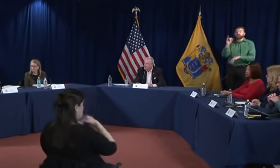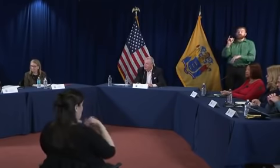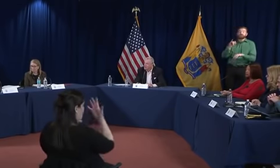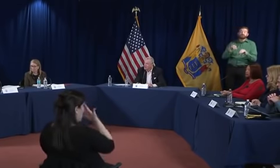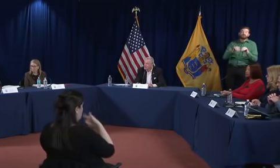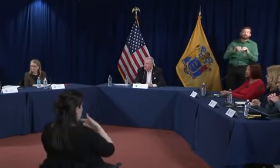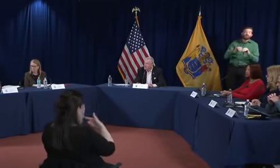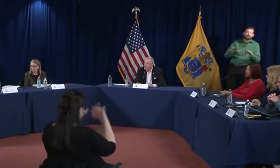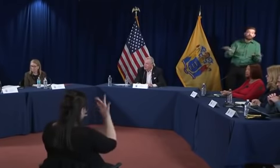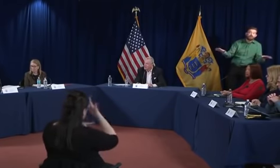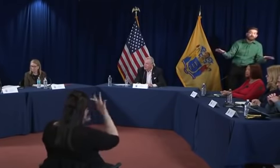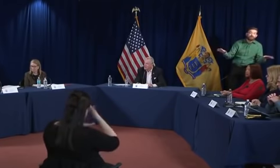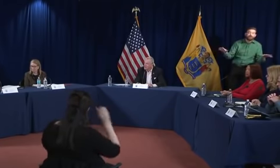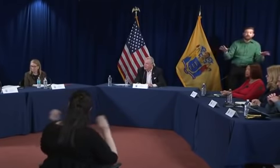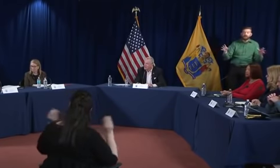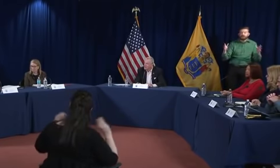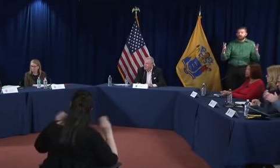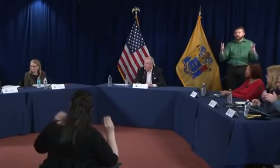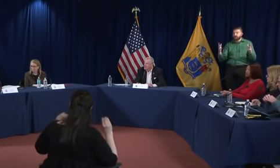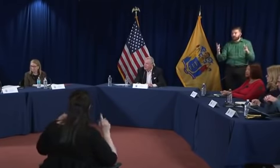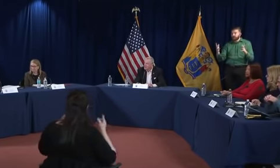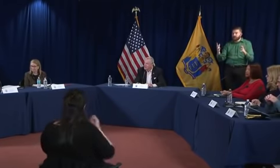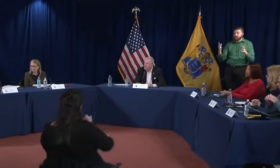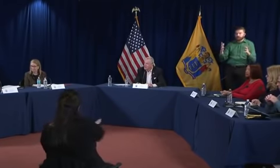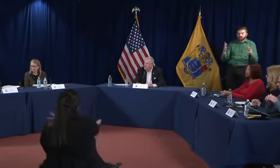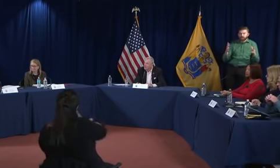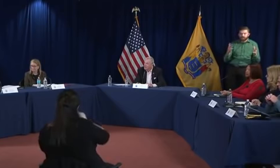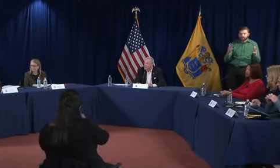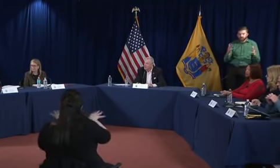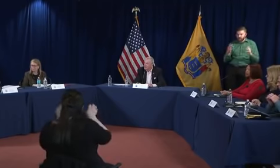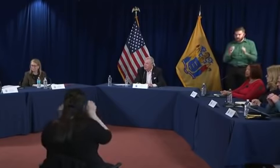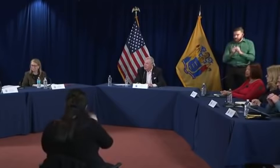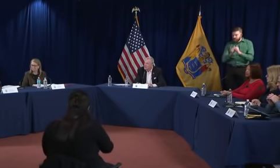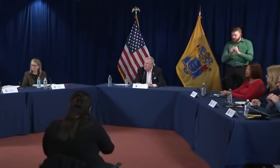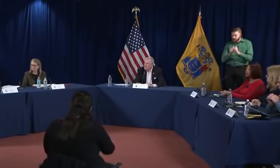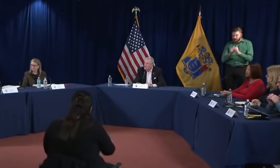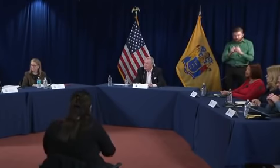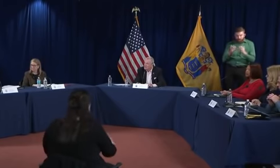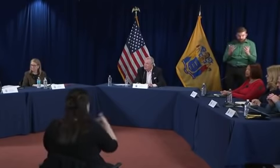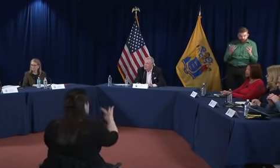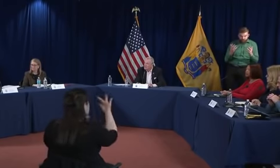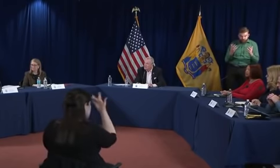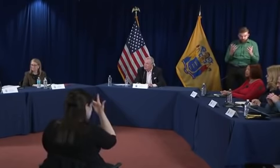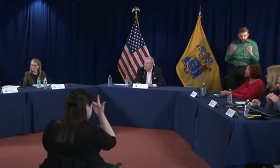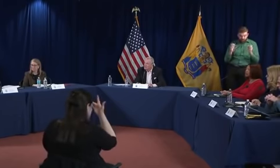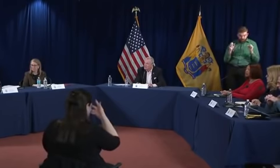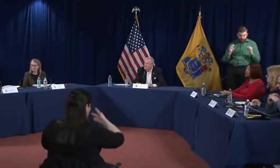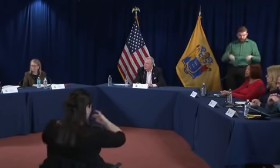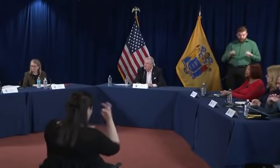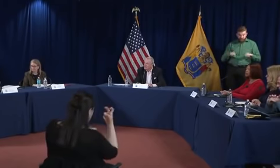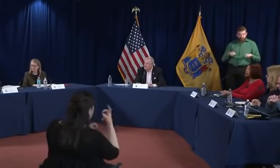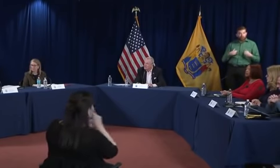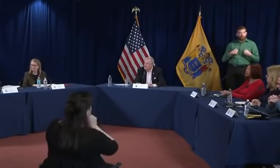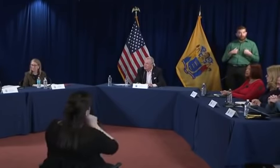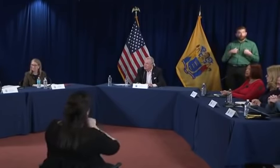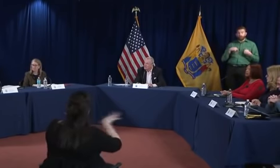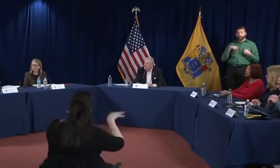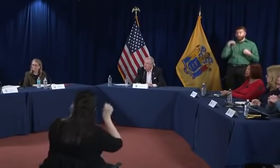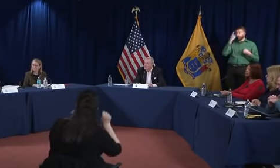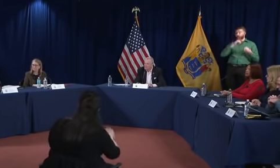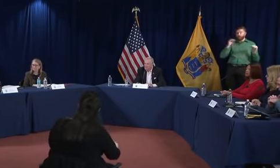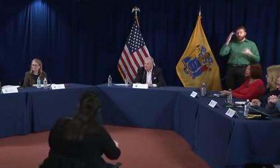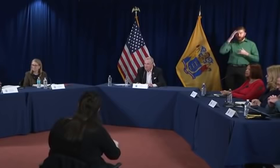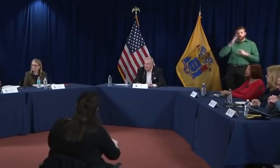sick is when you're spreading it the most because it's when you're sickest. We know that after you recover and you feel well, you may still continue to test positive for this